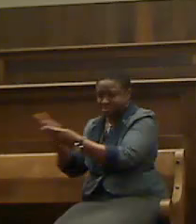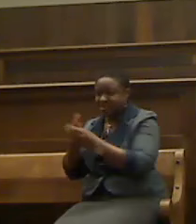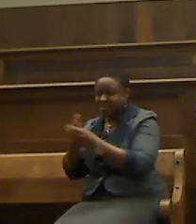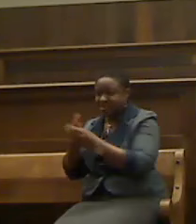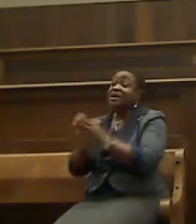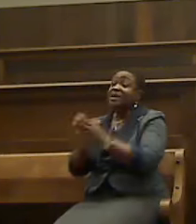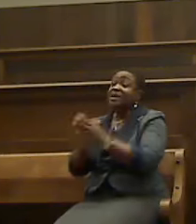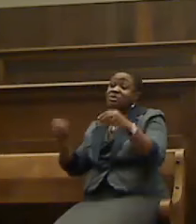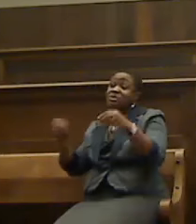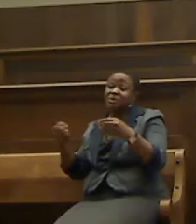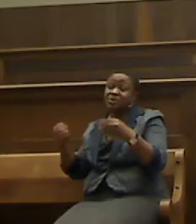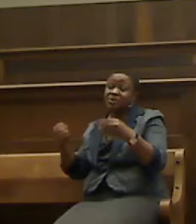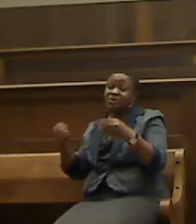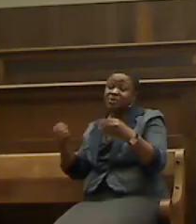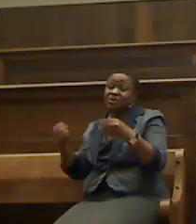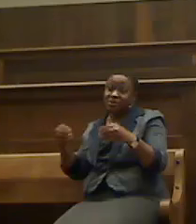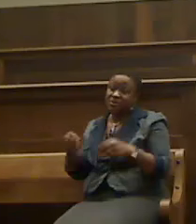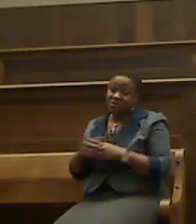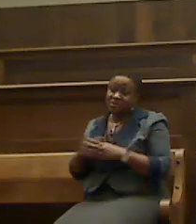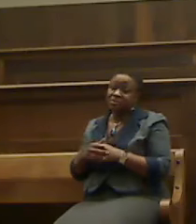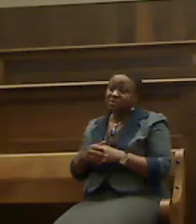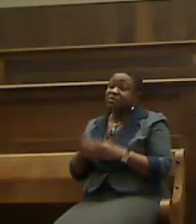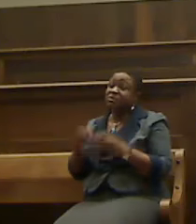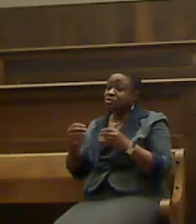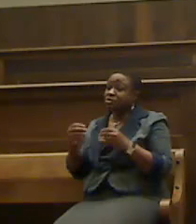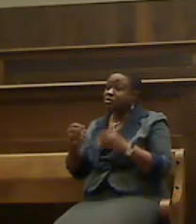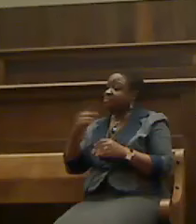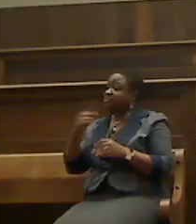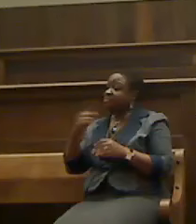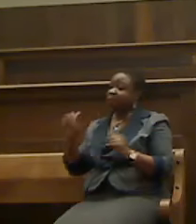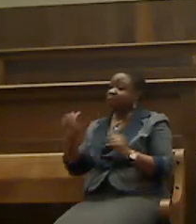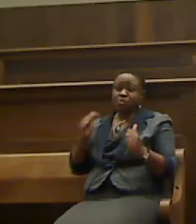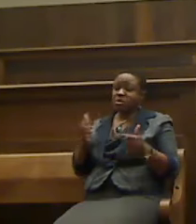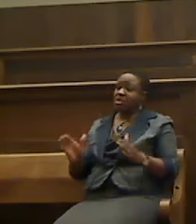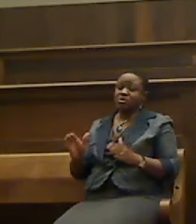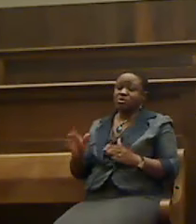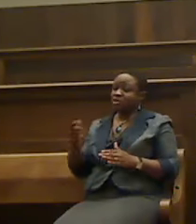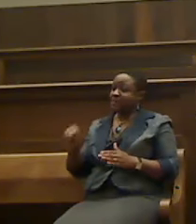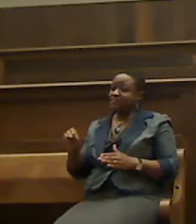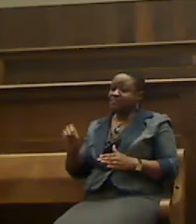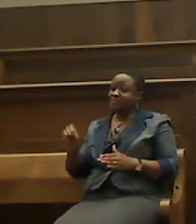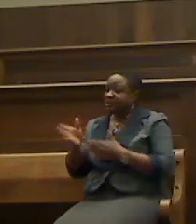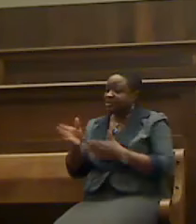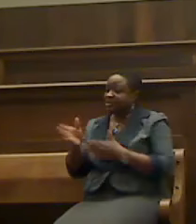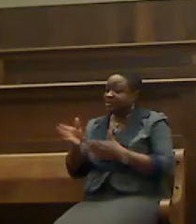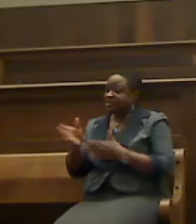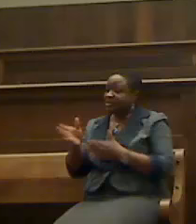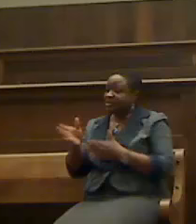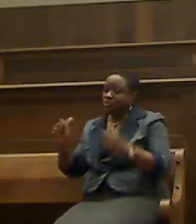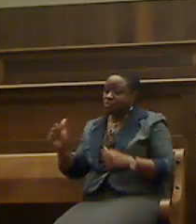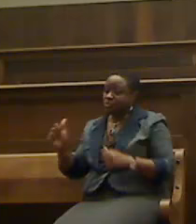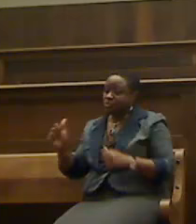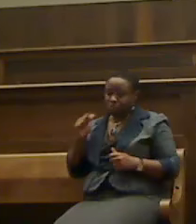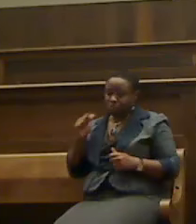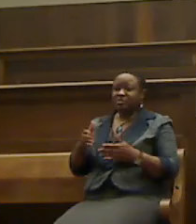retailers to say out loud that they're not going to allow GM salmon to be sold in their stores.